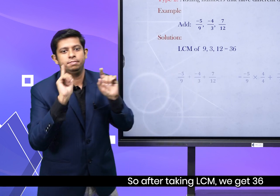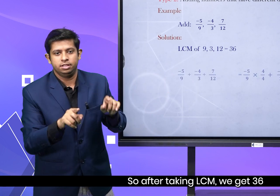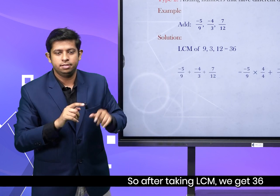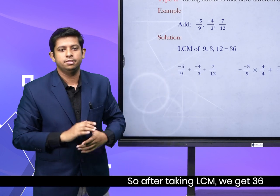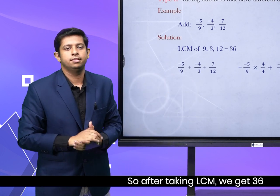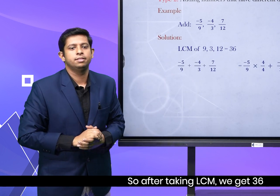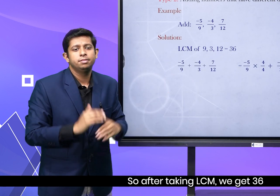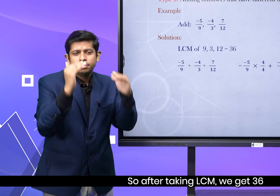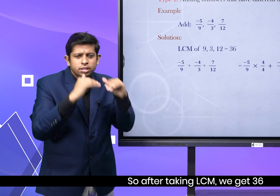get 36.